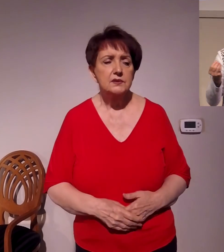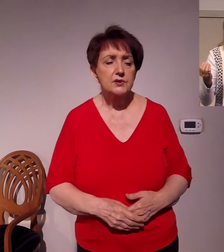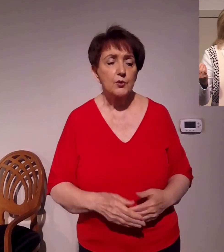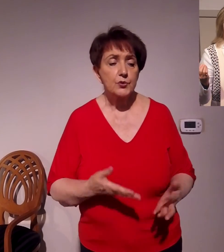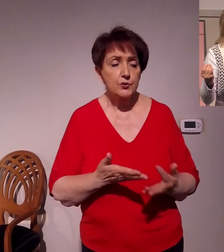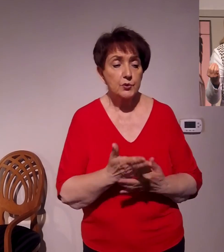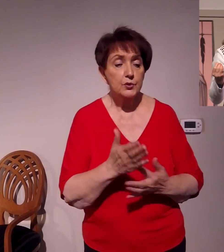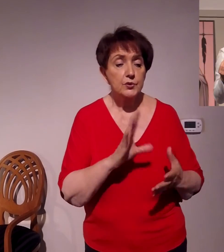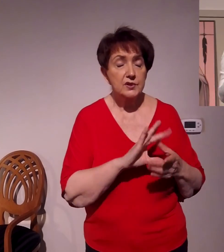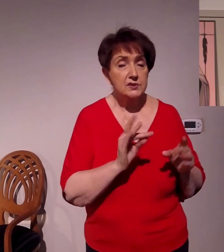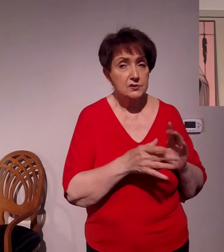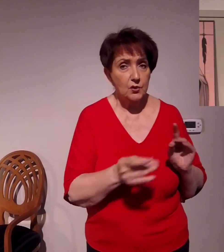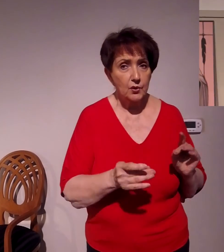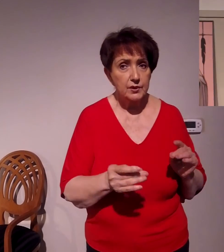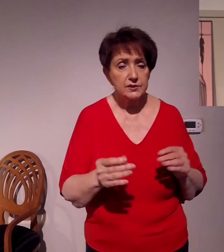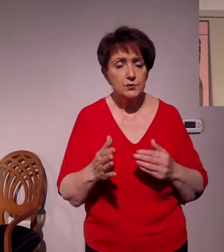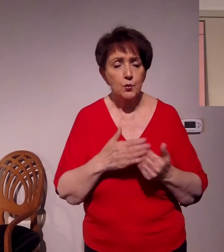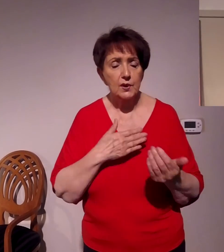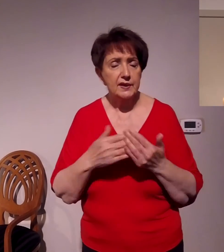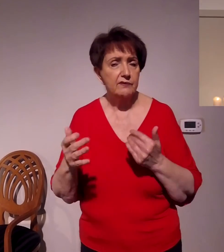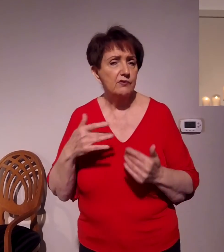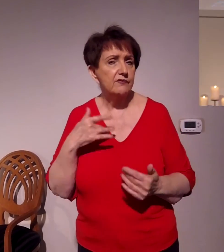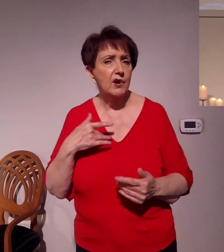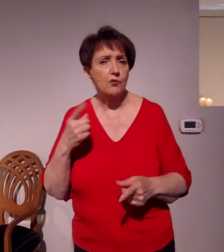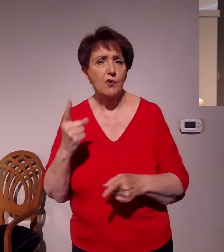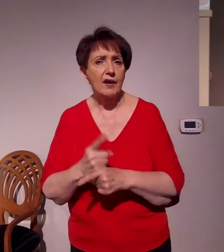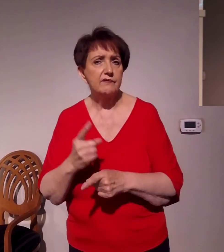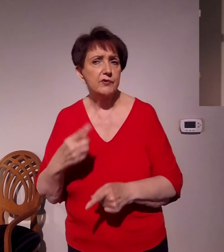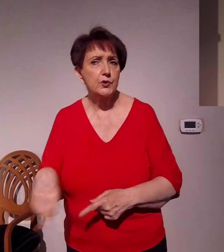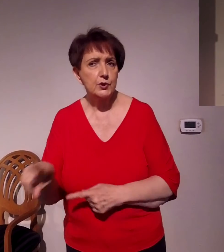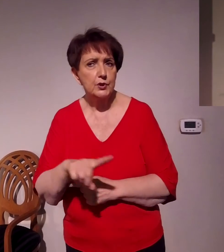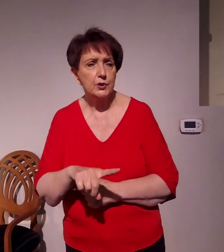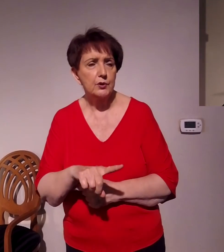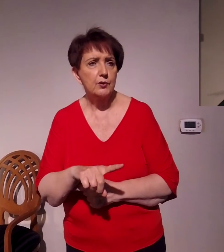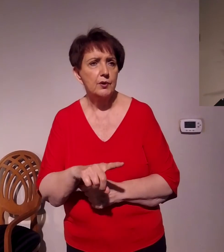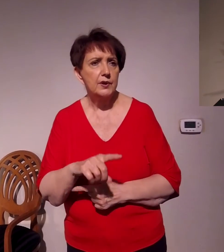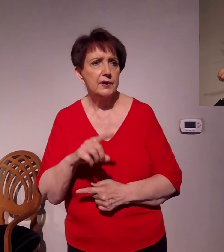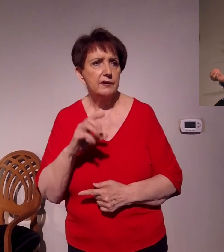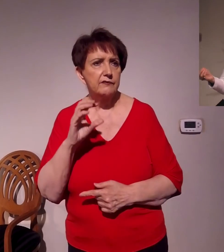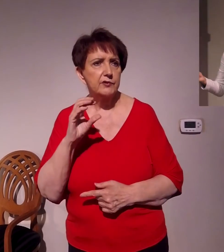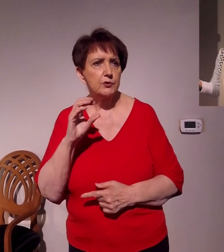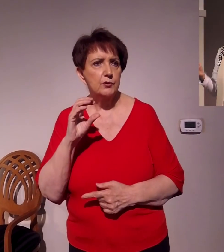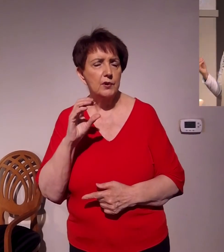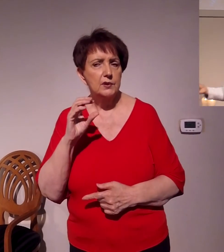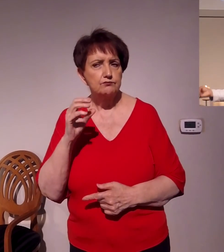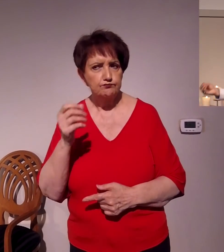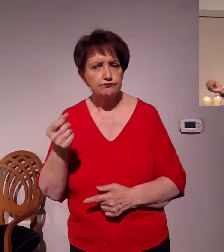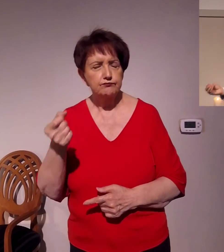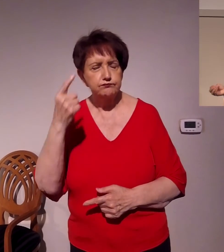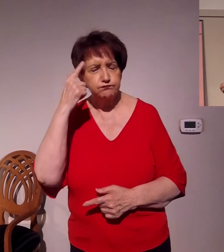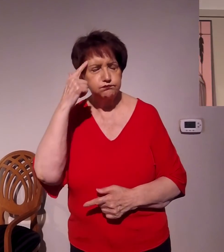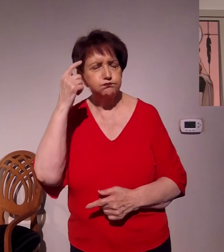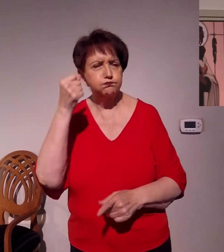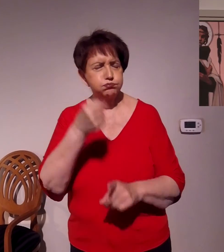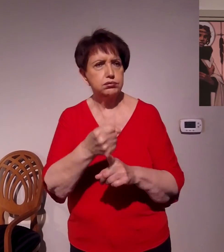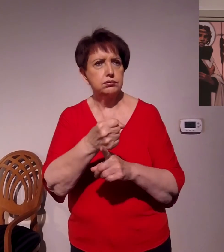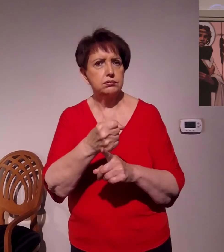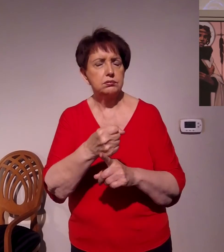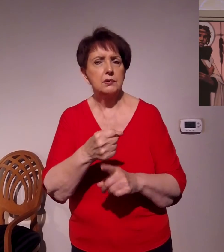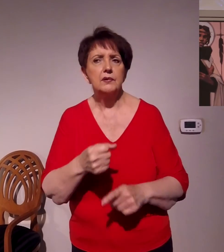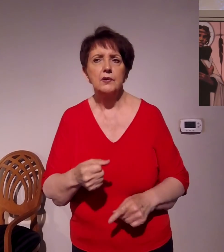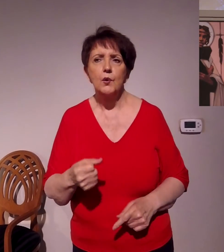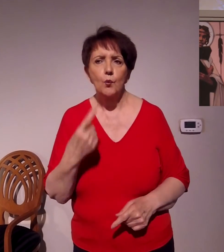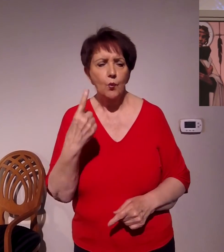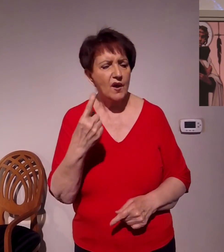parables, whatever has resonated, like if you dropped something, just one little thing from